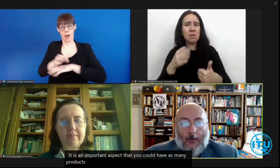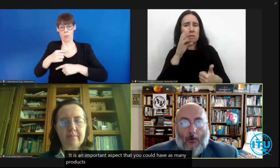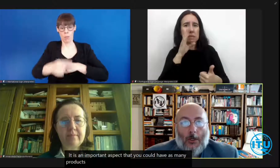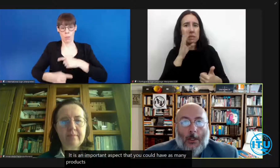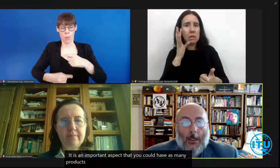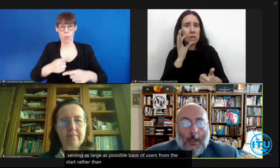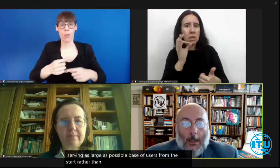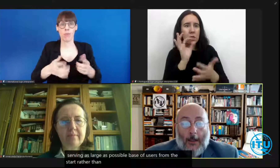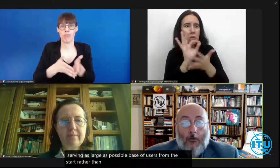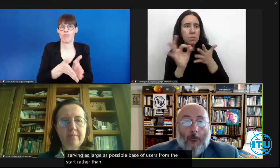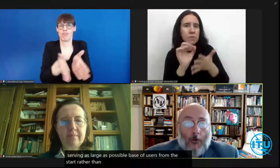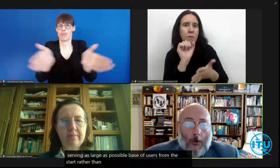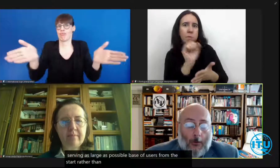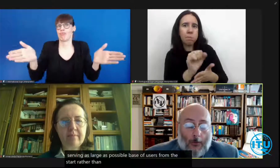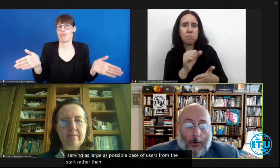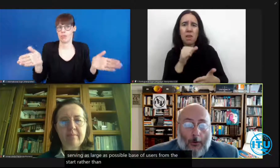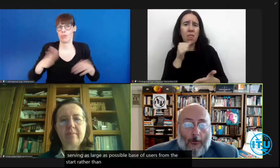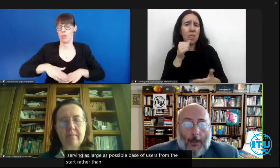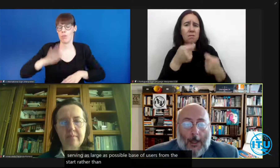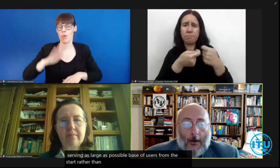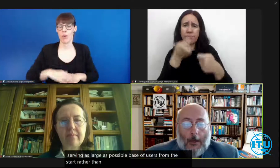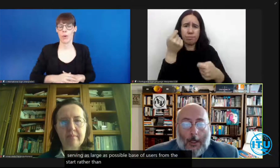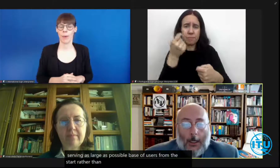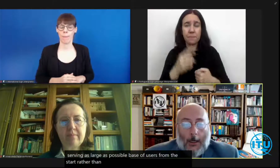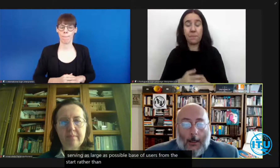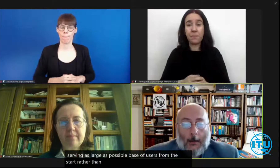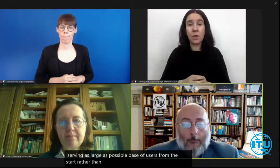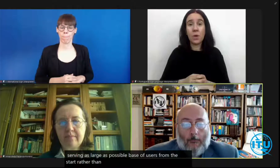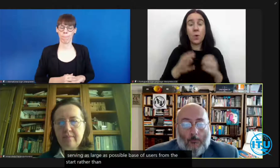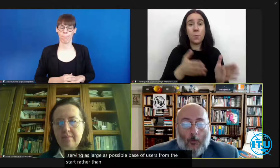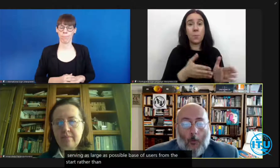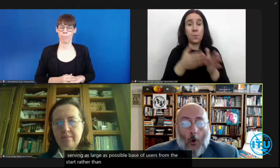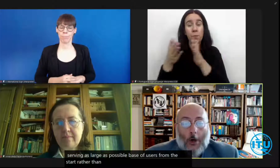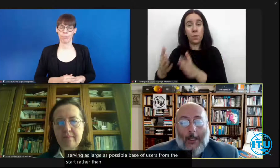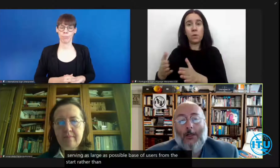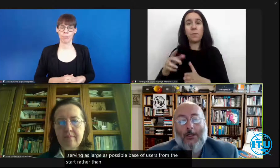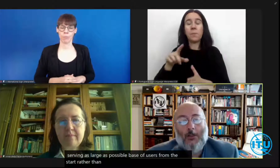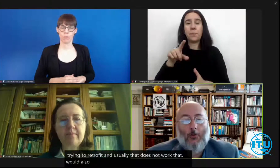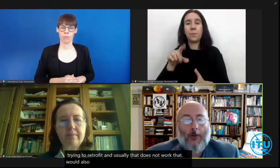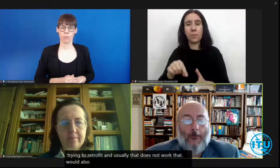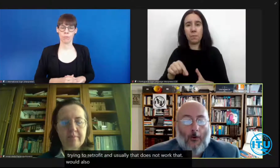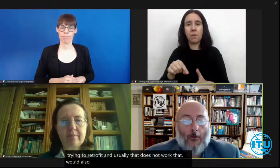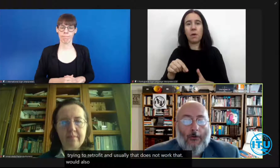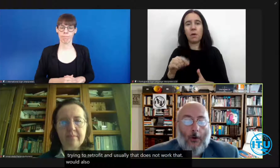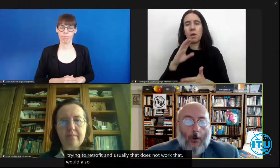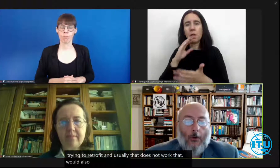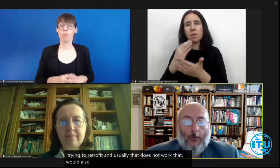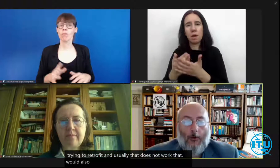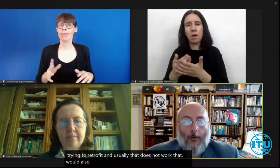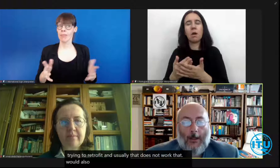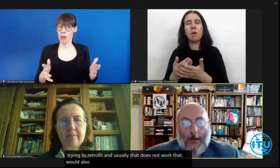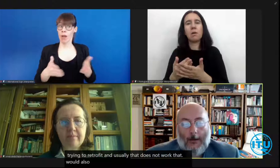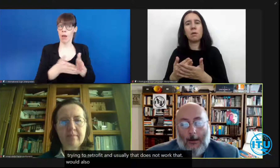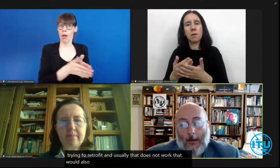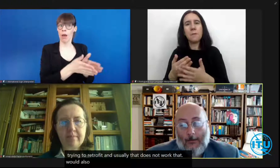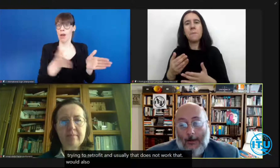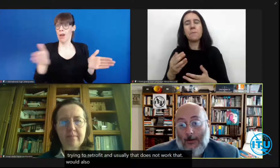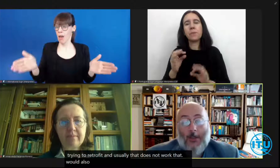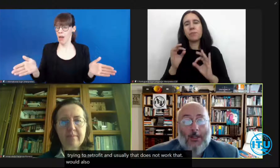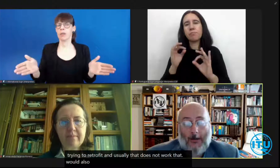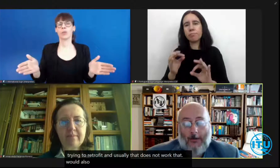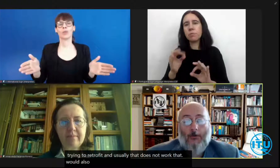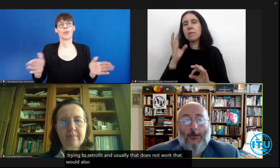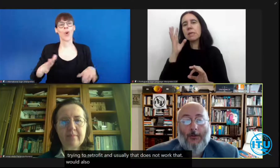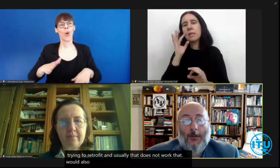usually that doesn't work. That also would also allow more energy to be focused on providing